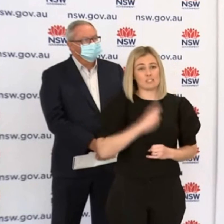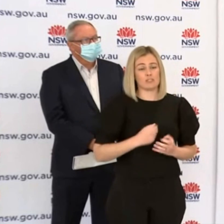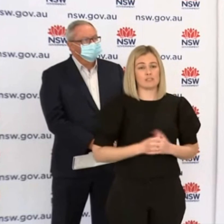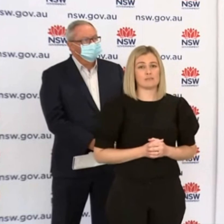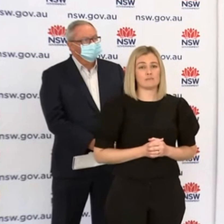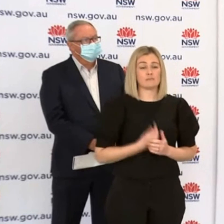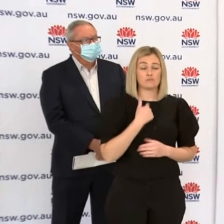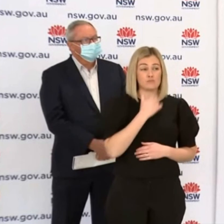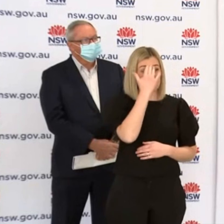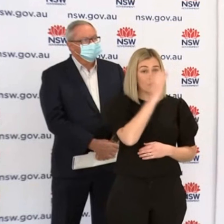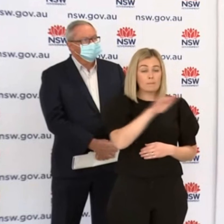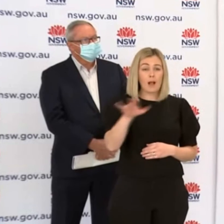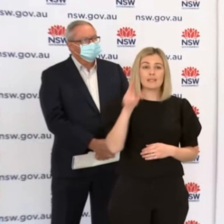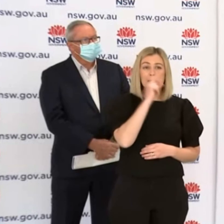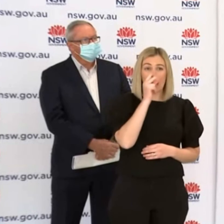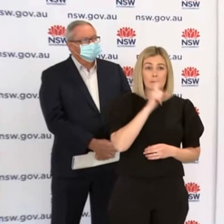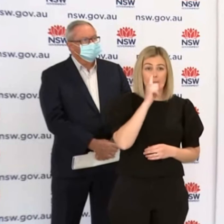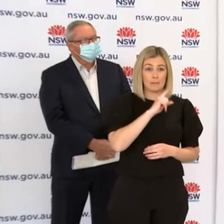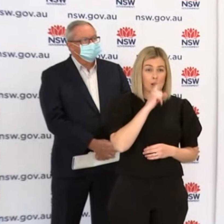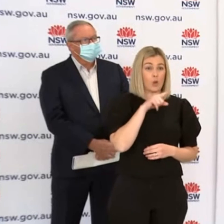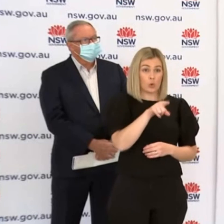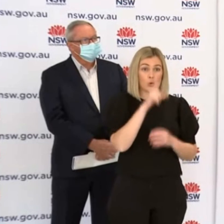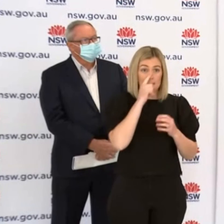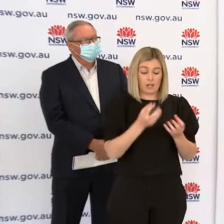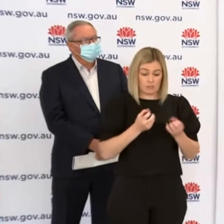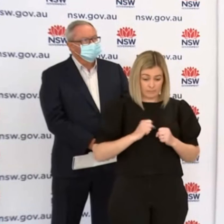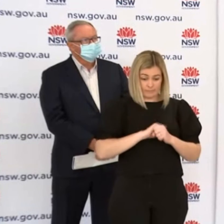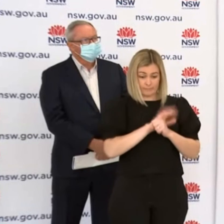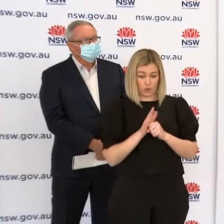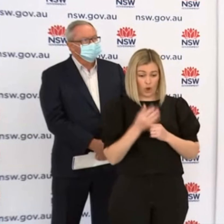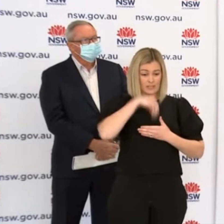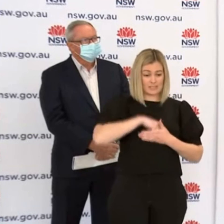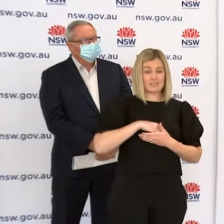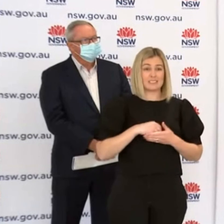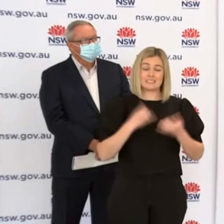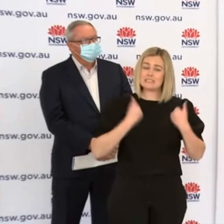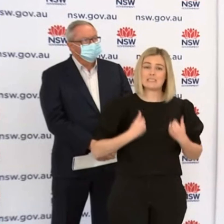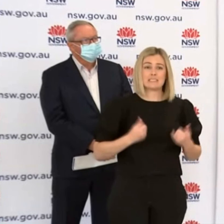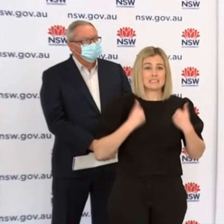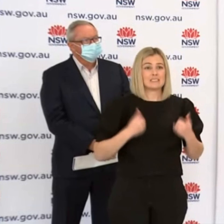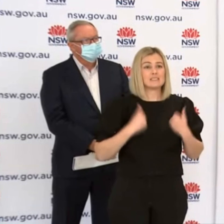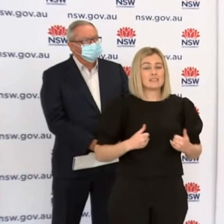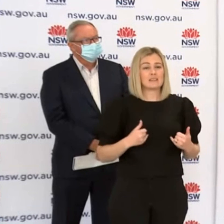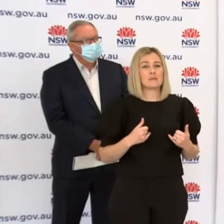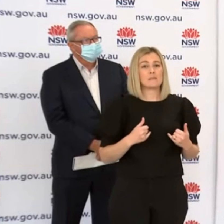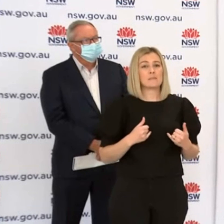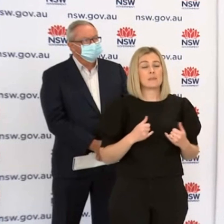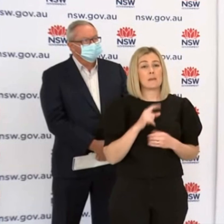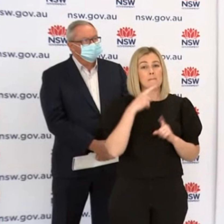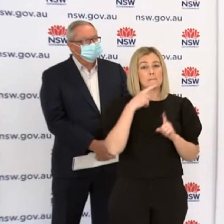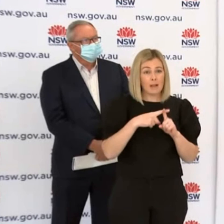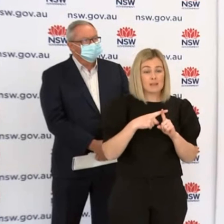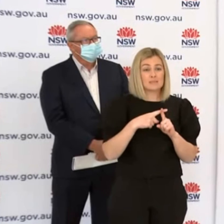you can get quite sick, but being that often intergenerational link between your parents or grandparents and